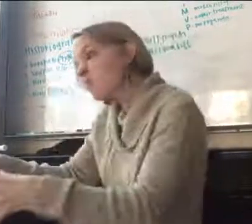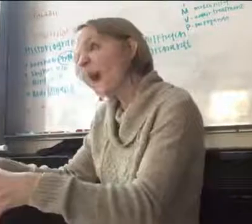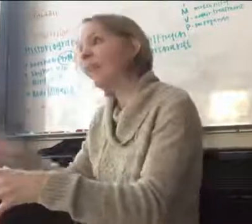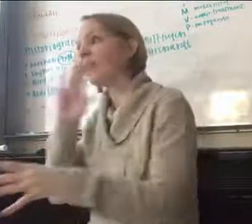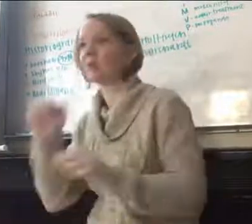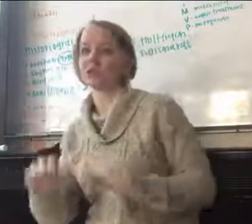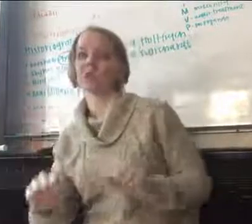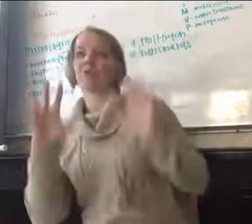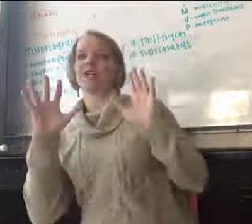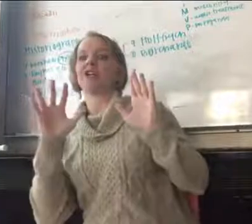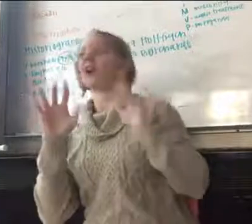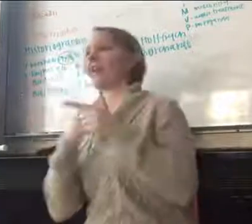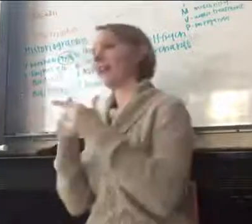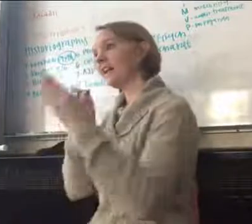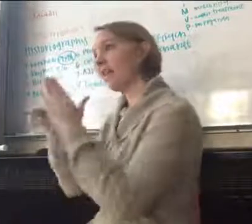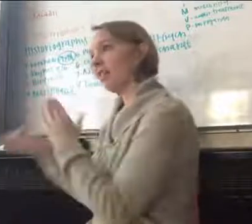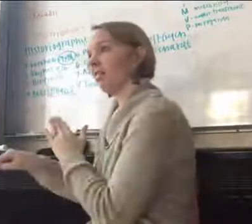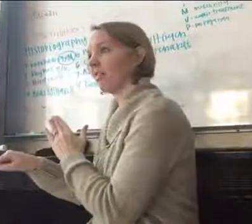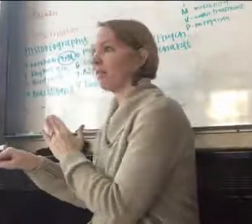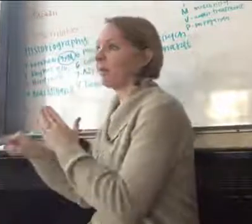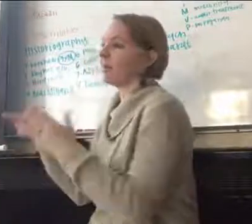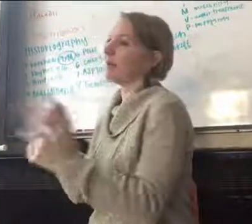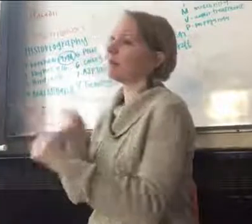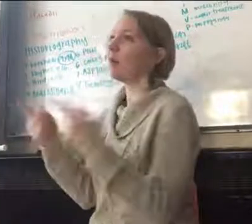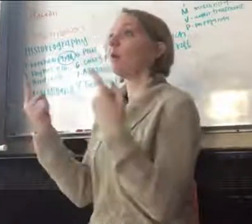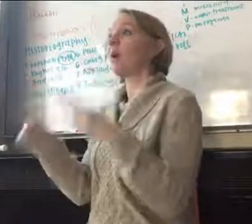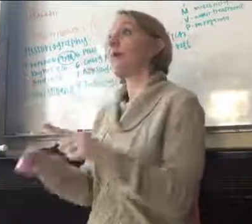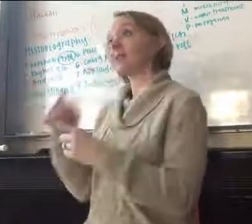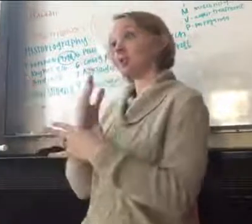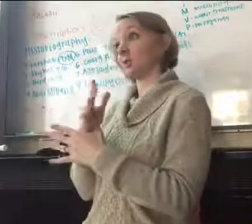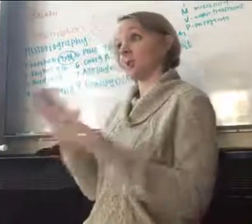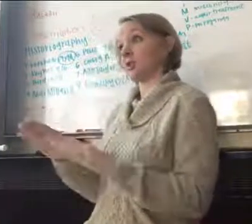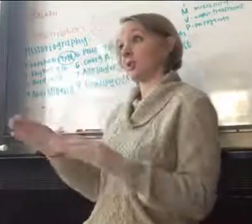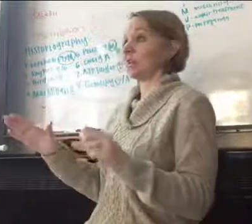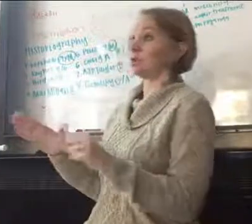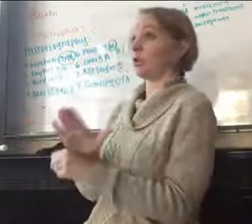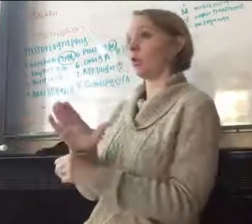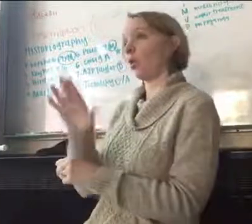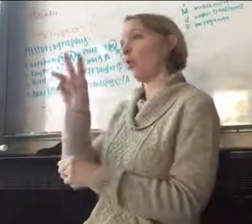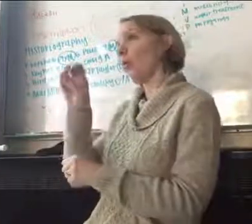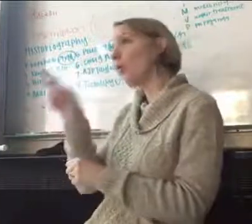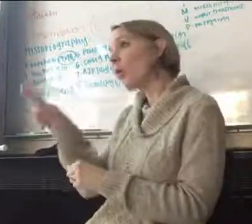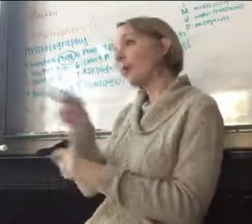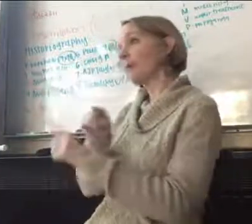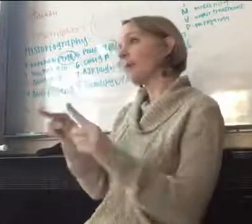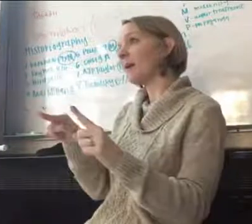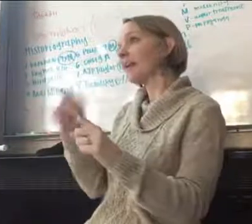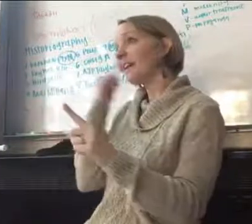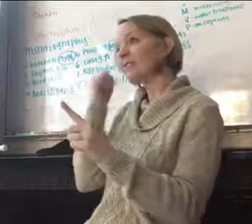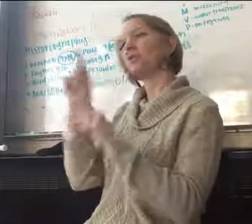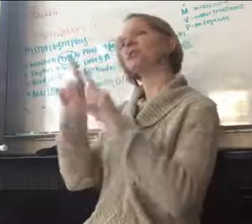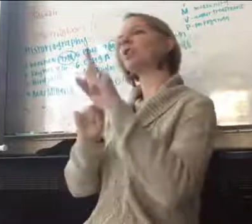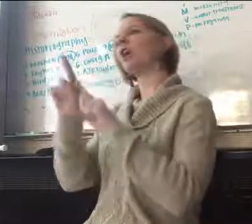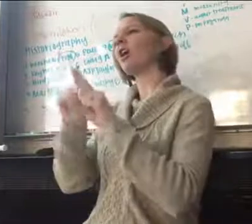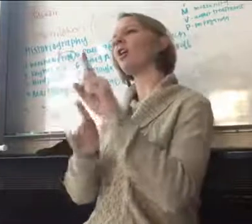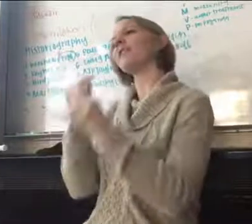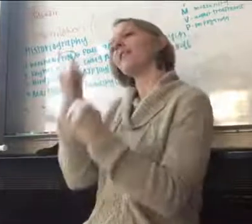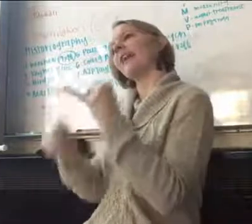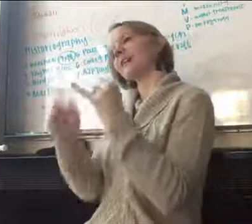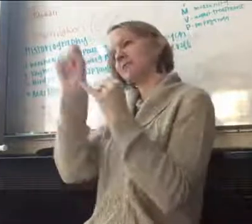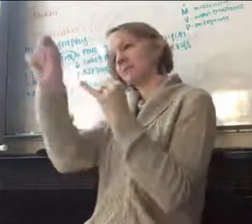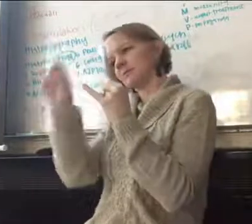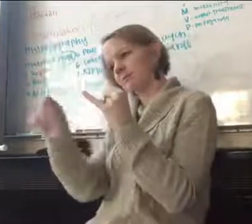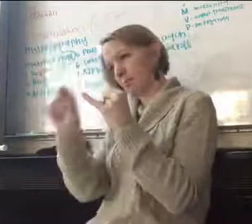just kill them all. So what happens is that Germany's doing this total warfare, but if you star the second or the last